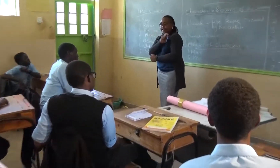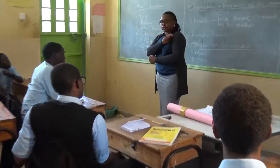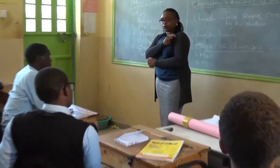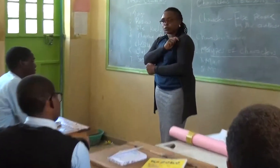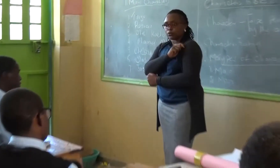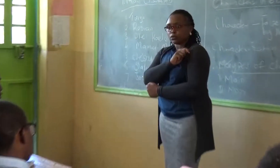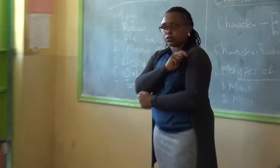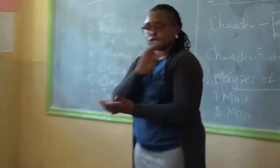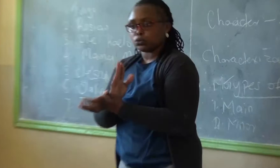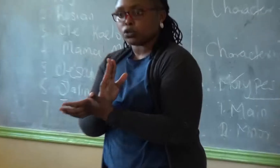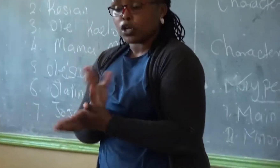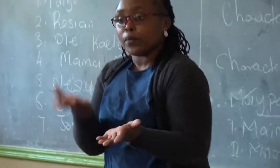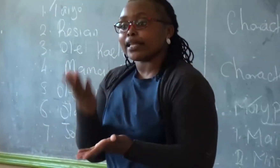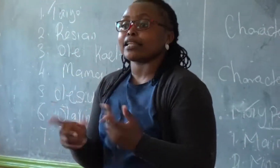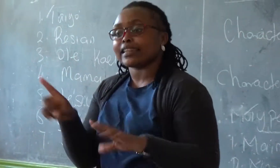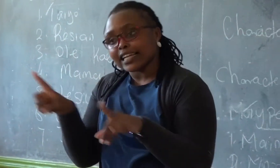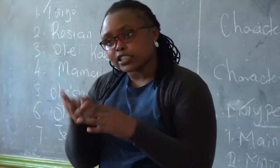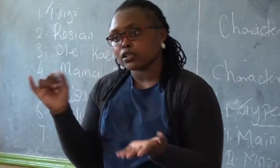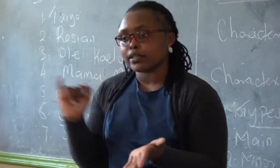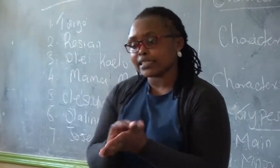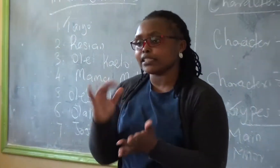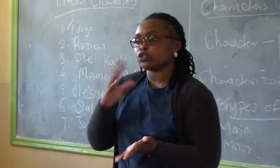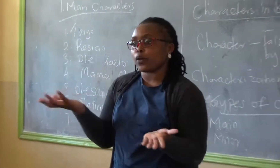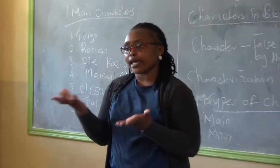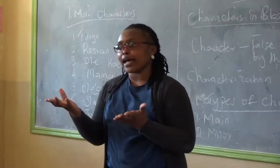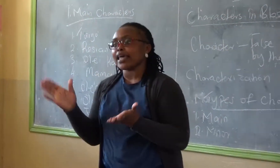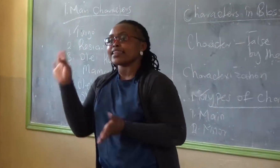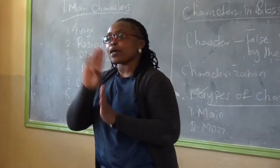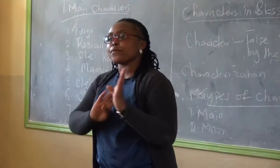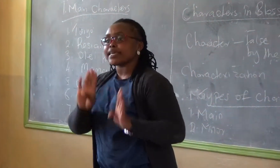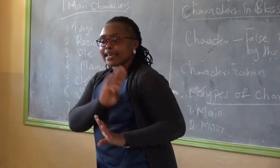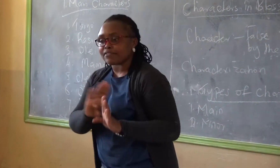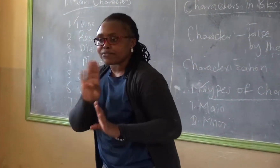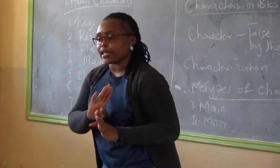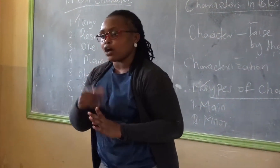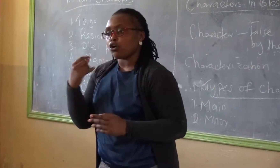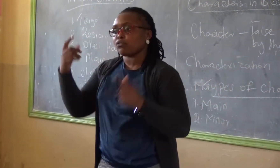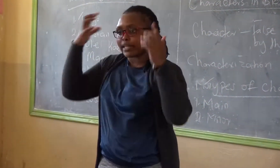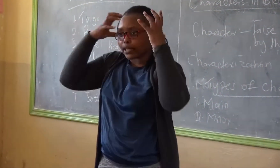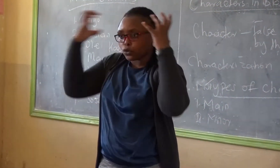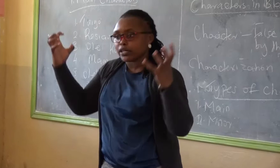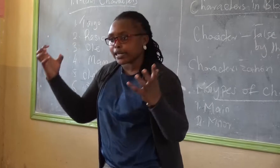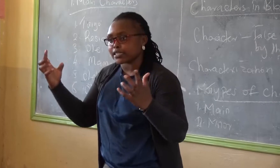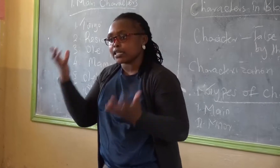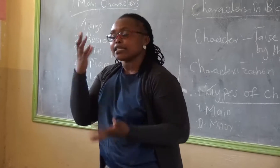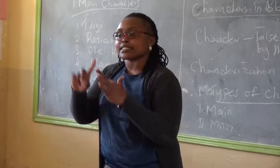Taiye. True. That is where the behavior of the rudeness